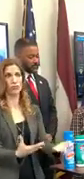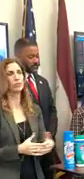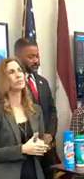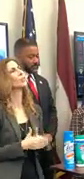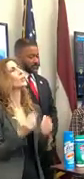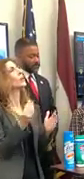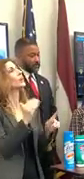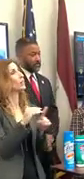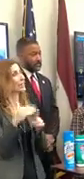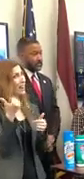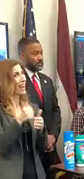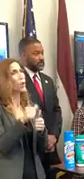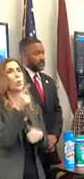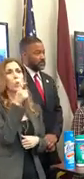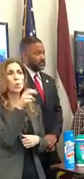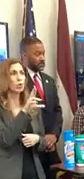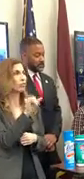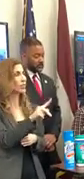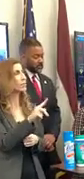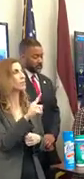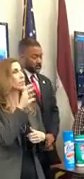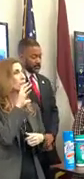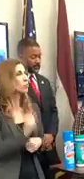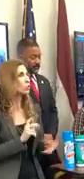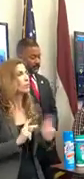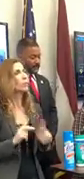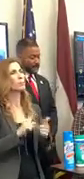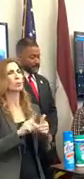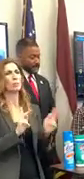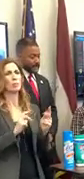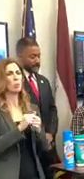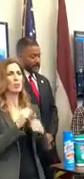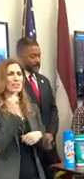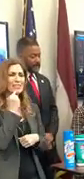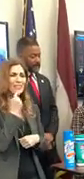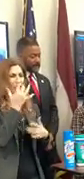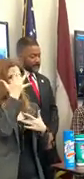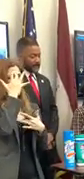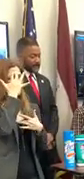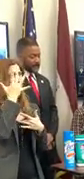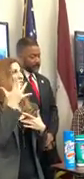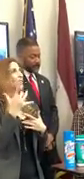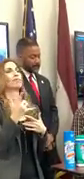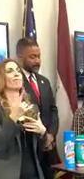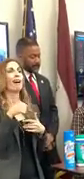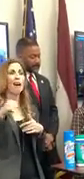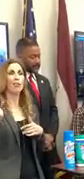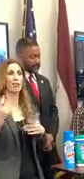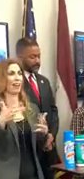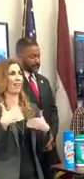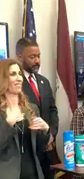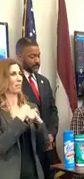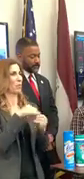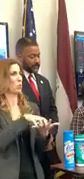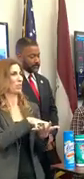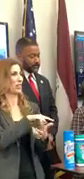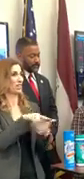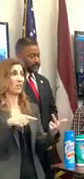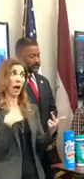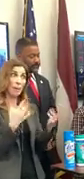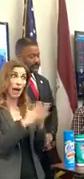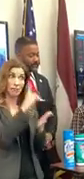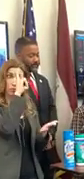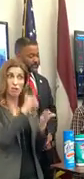who is most at risk. The elderly, people with serious medical conditions, those that are immunocompromised. And I'm making this